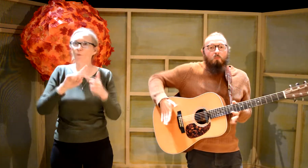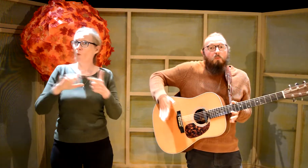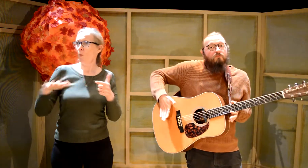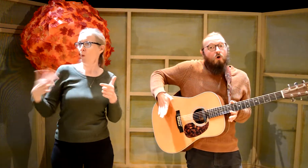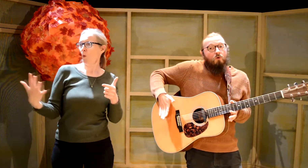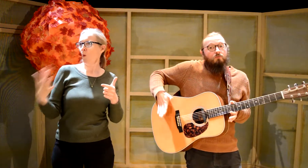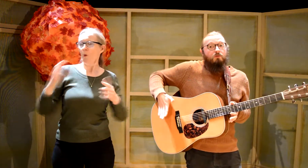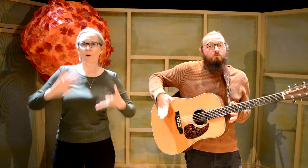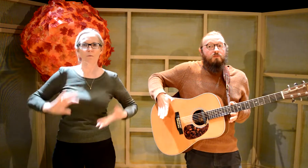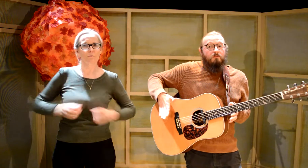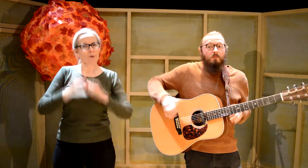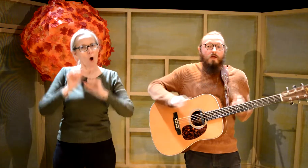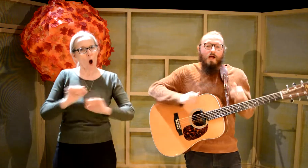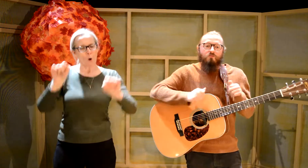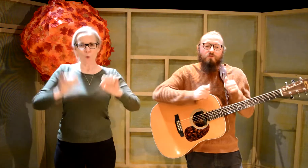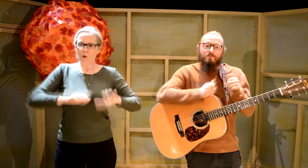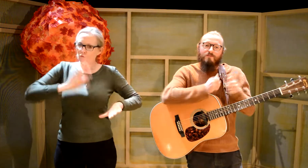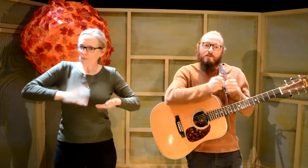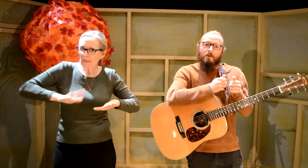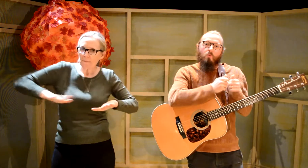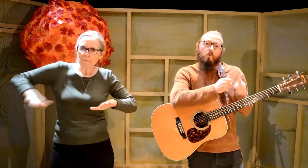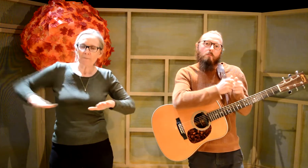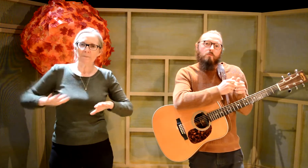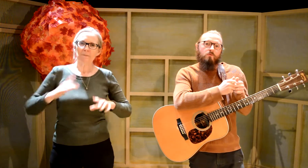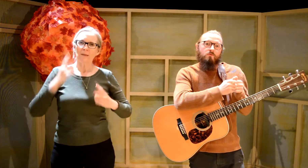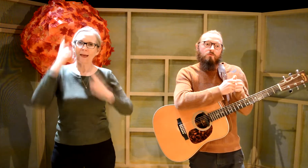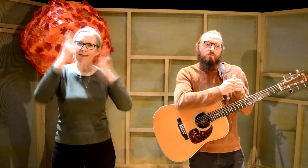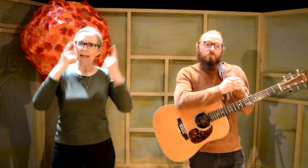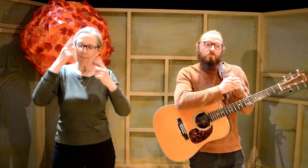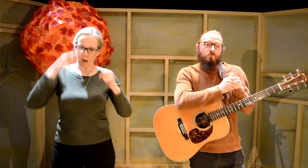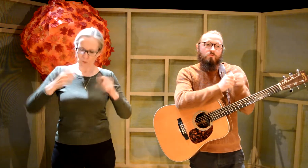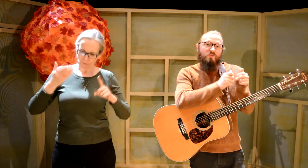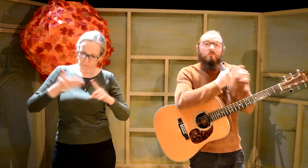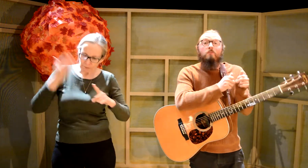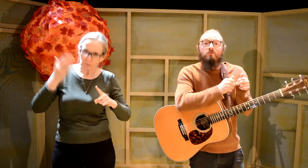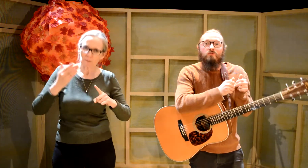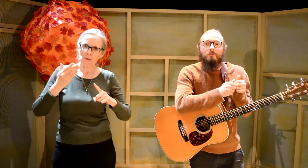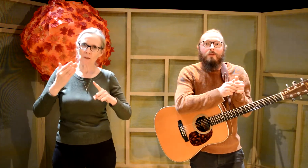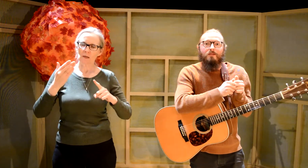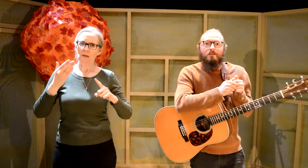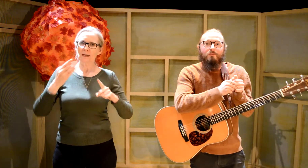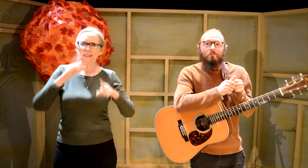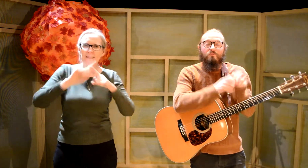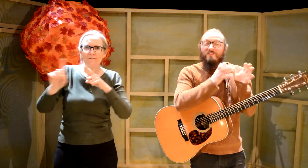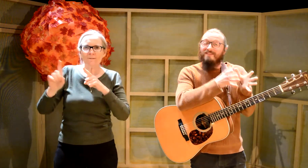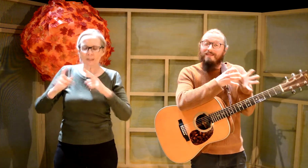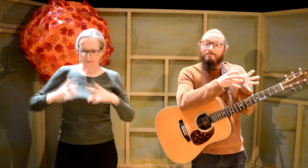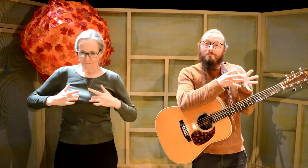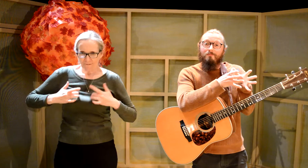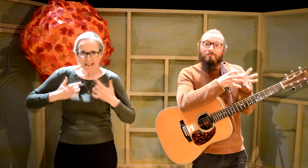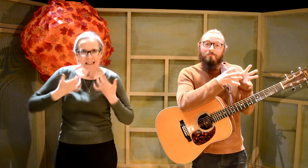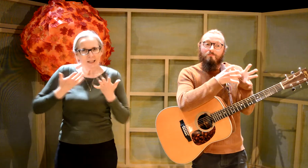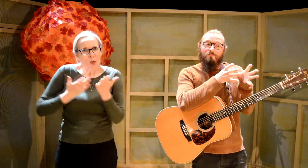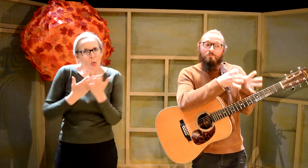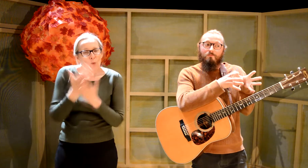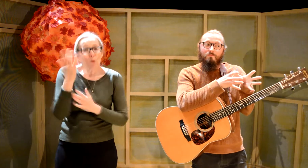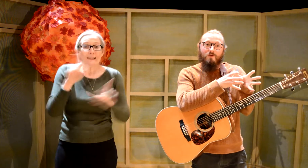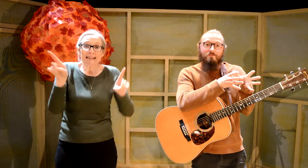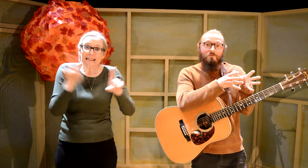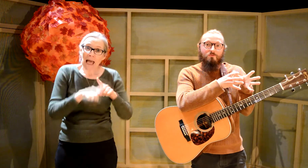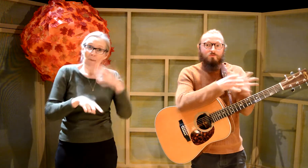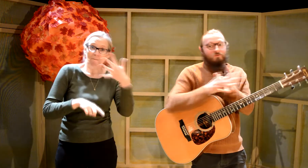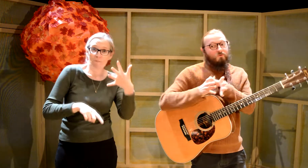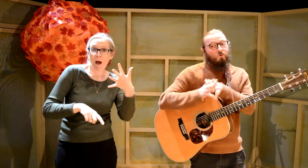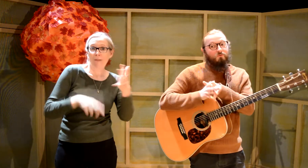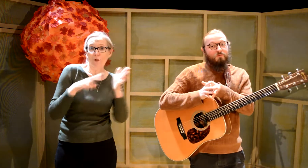Or come up with your own little rhythm and try and think about what different moods you can make with the same